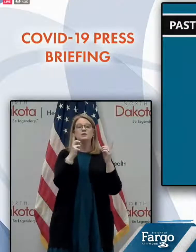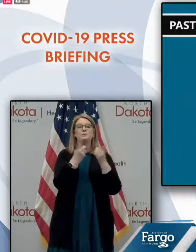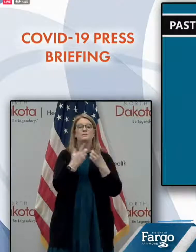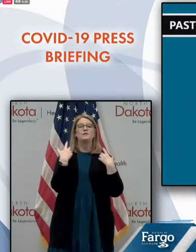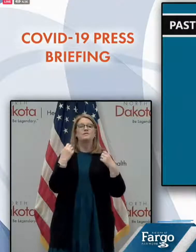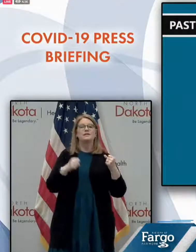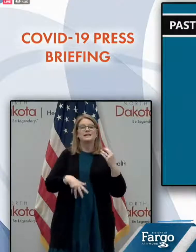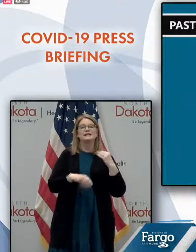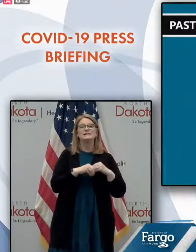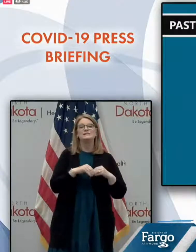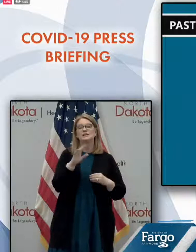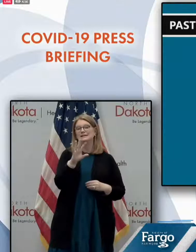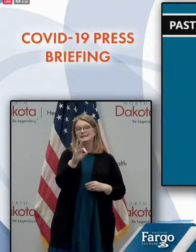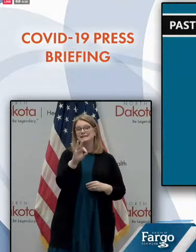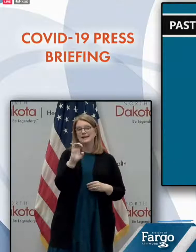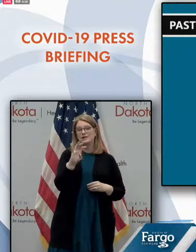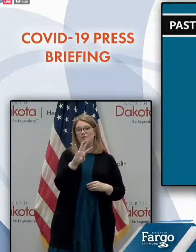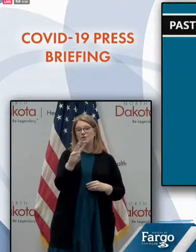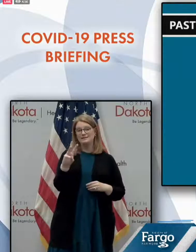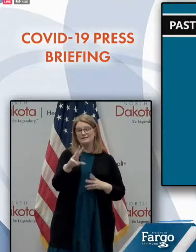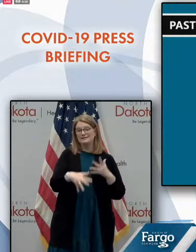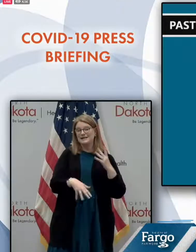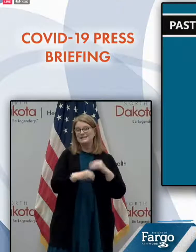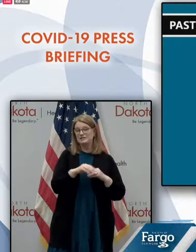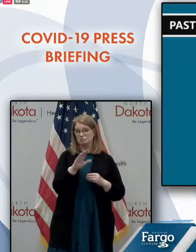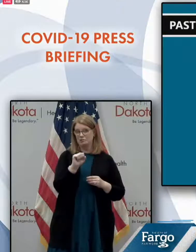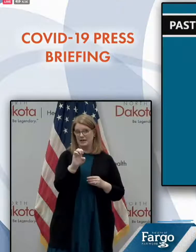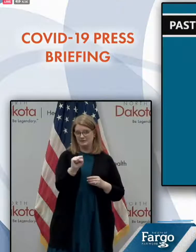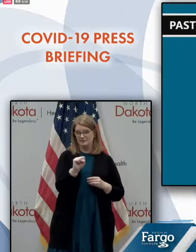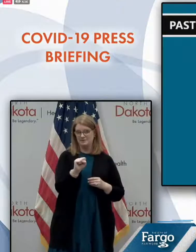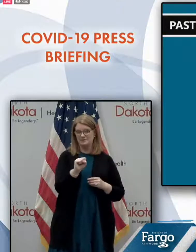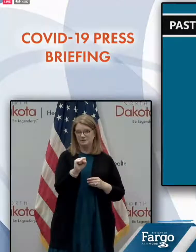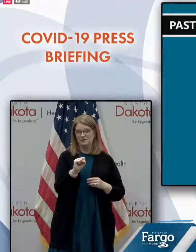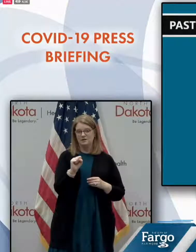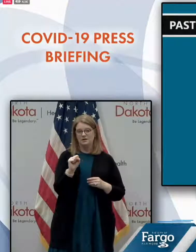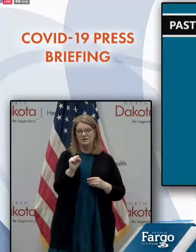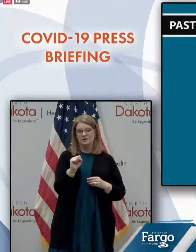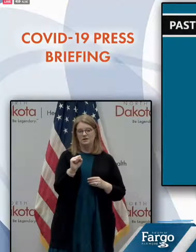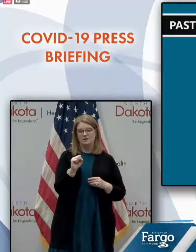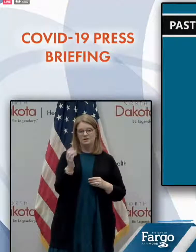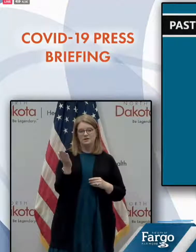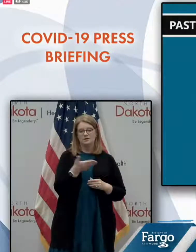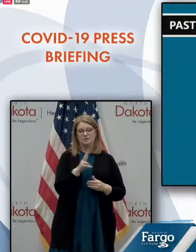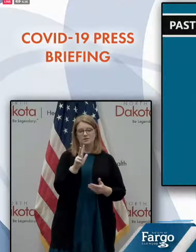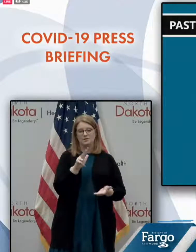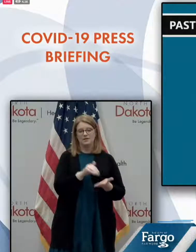confirmed 946 additional cases out of